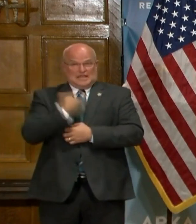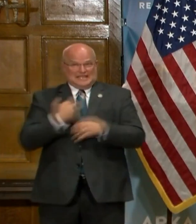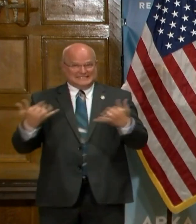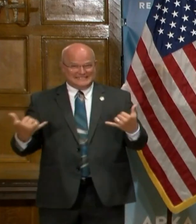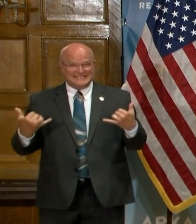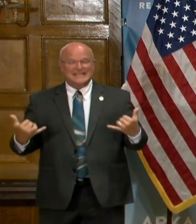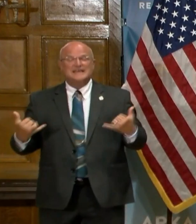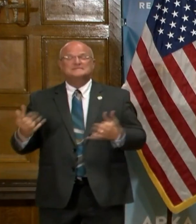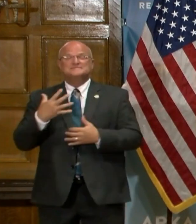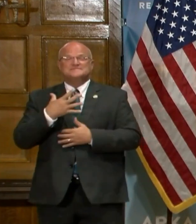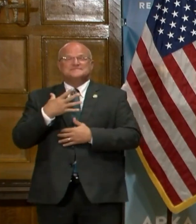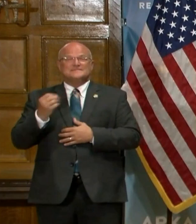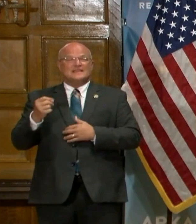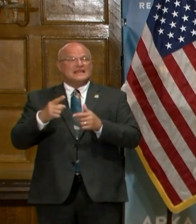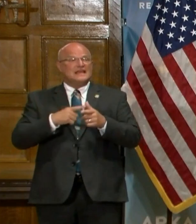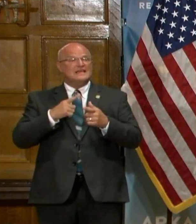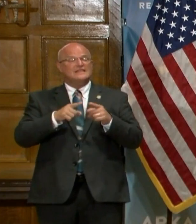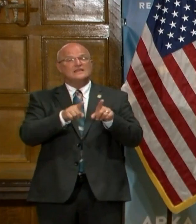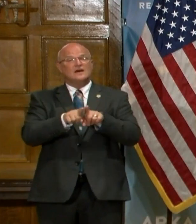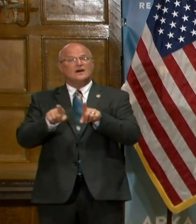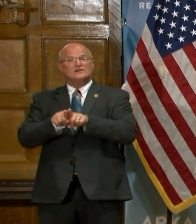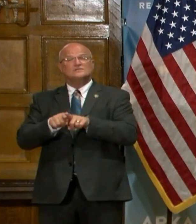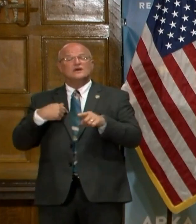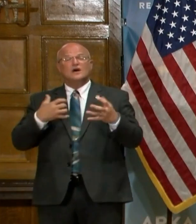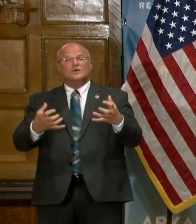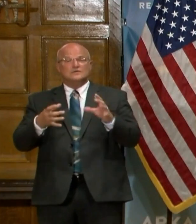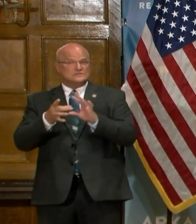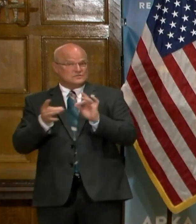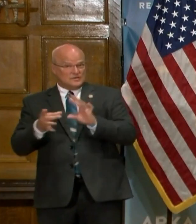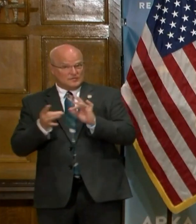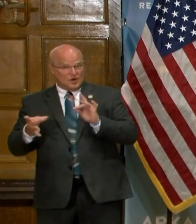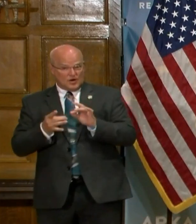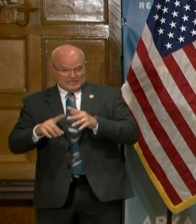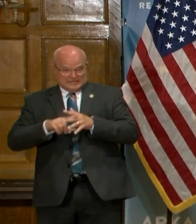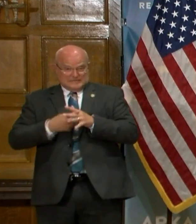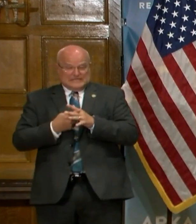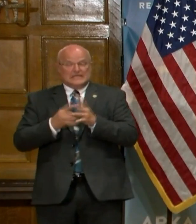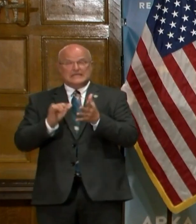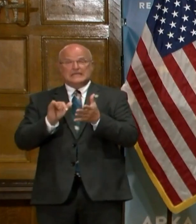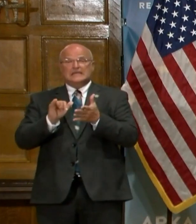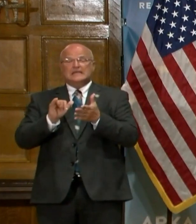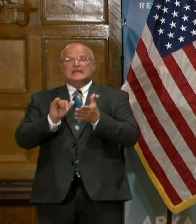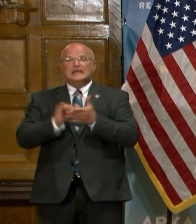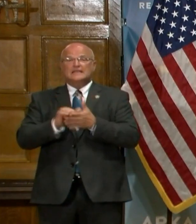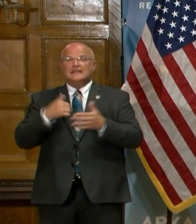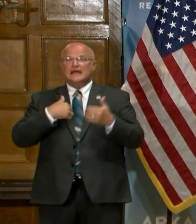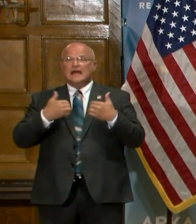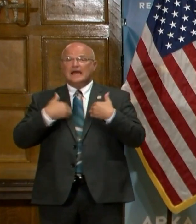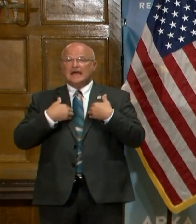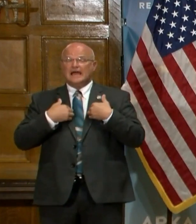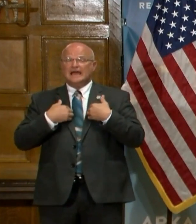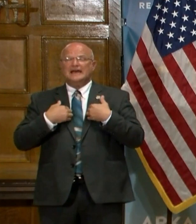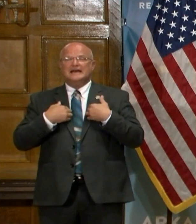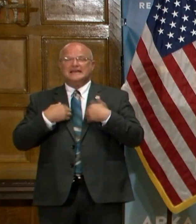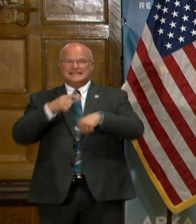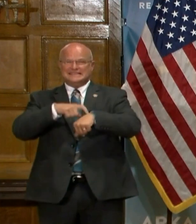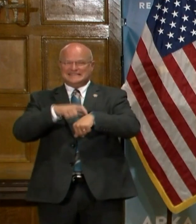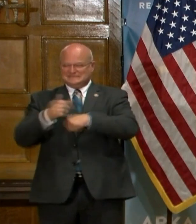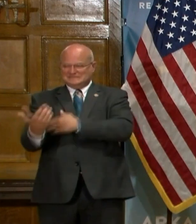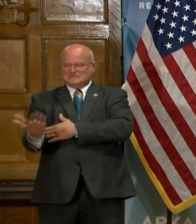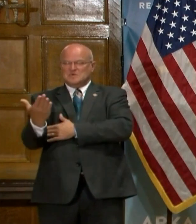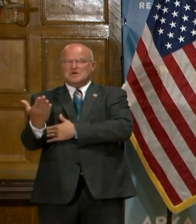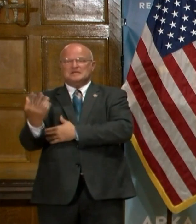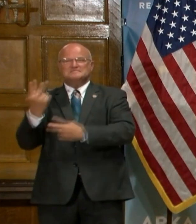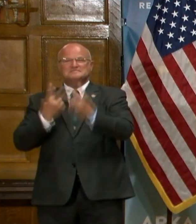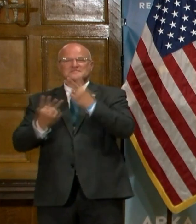today. And then I also want to remark at the beginning that I had occasion earlier this morning